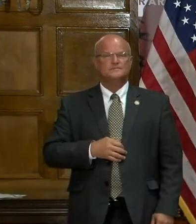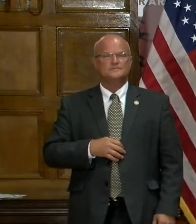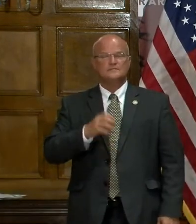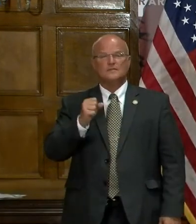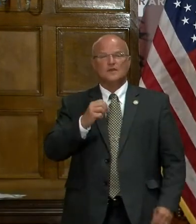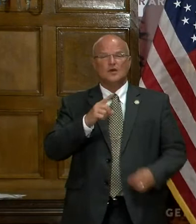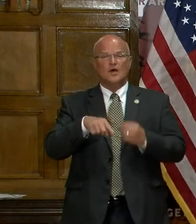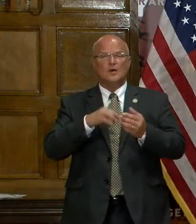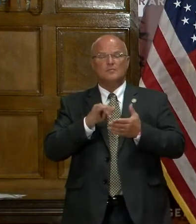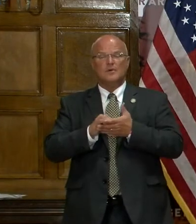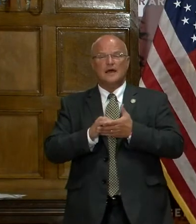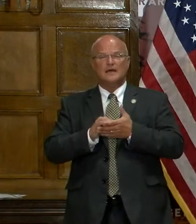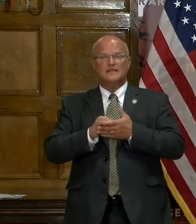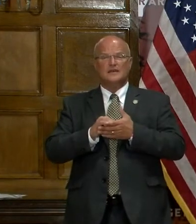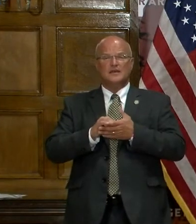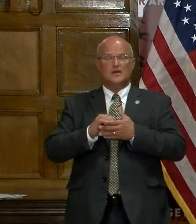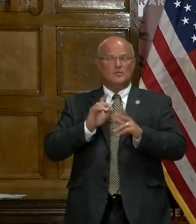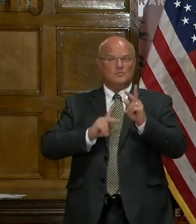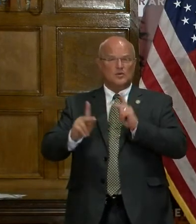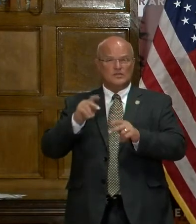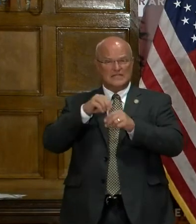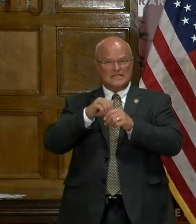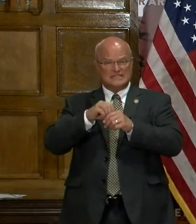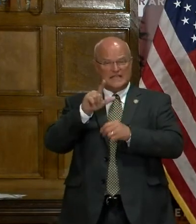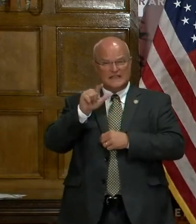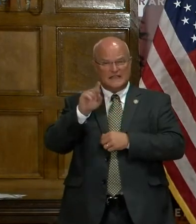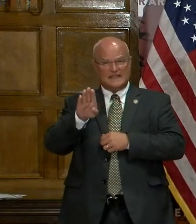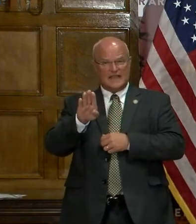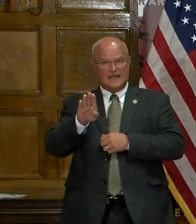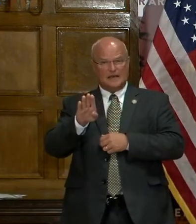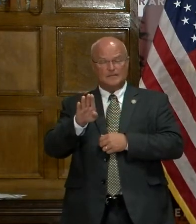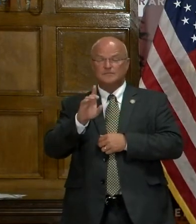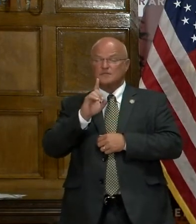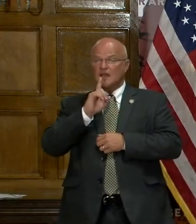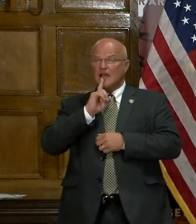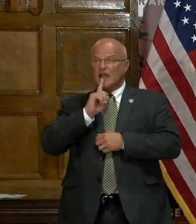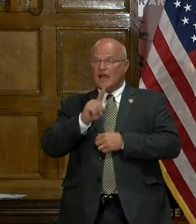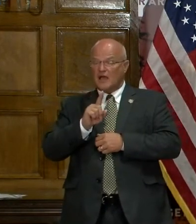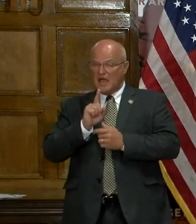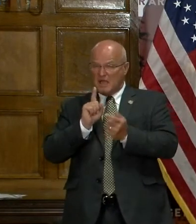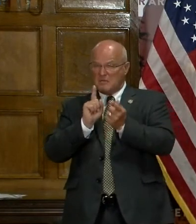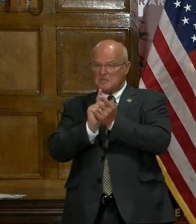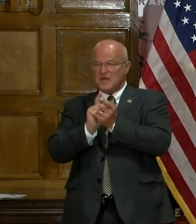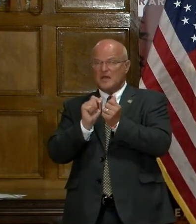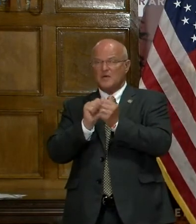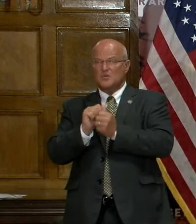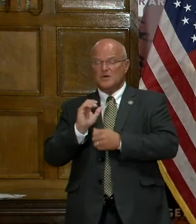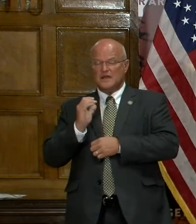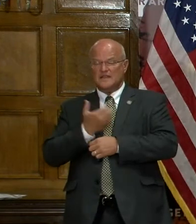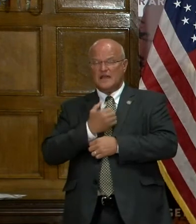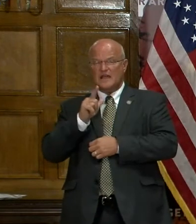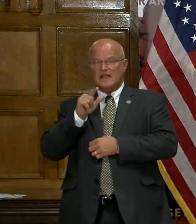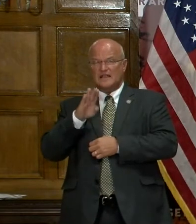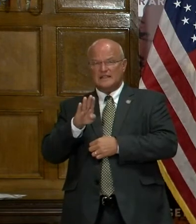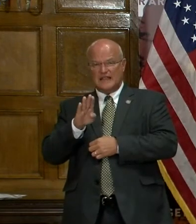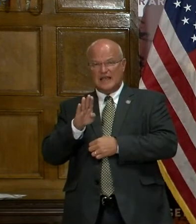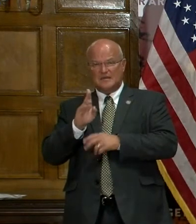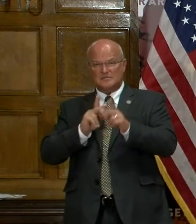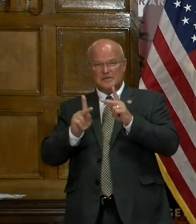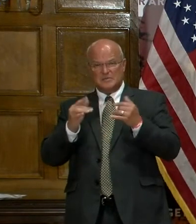So with regard to increasing personnel within the laboratory, I actually had a chance to meet with our laboratoricians